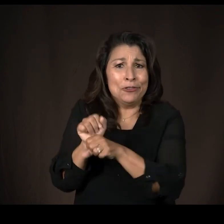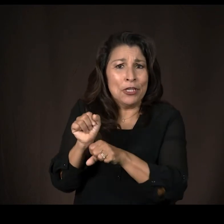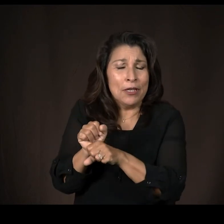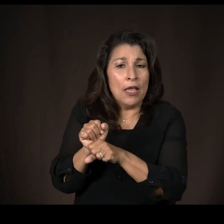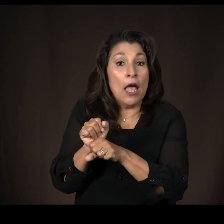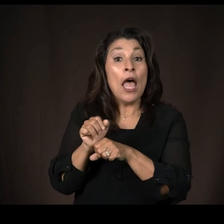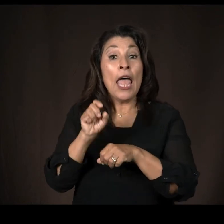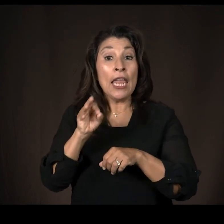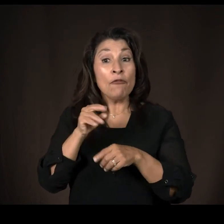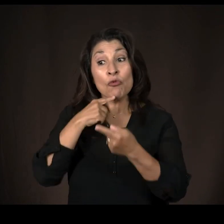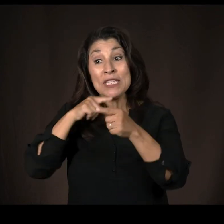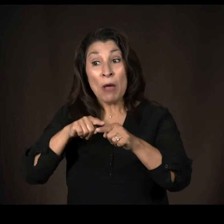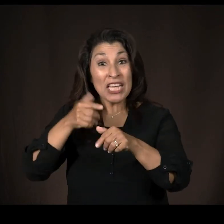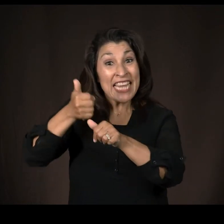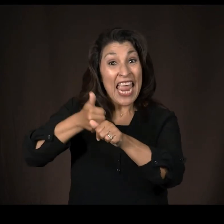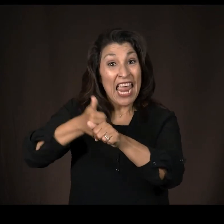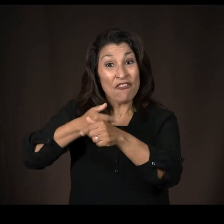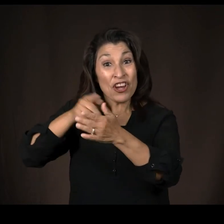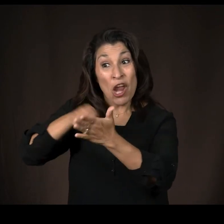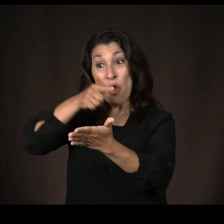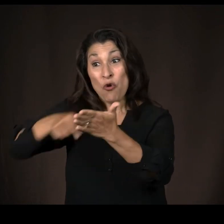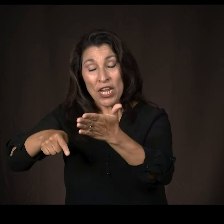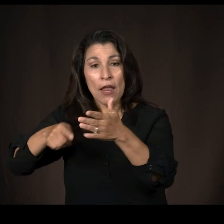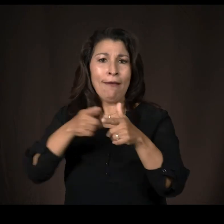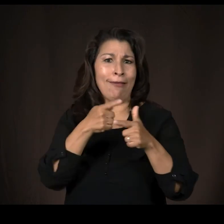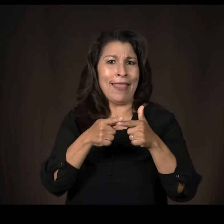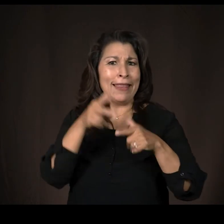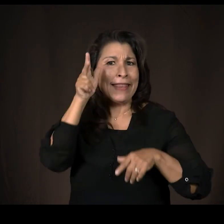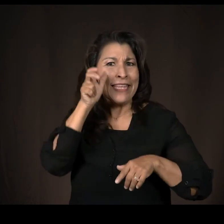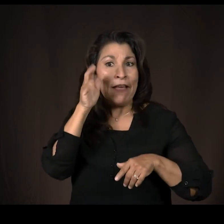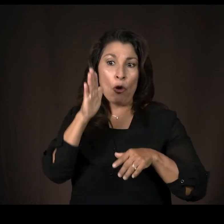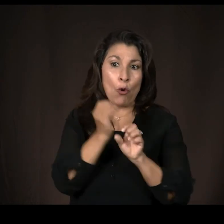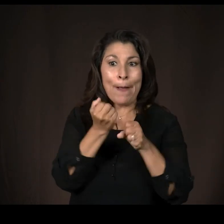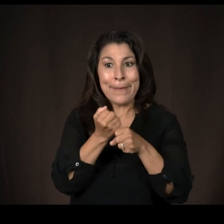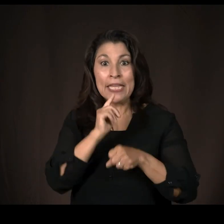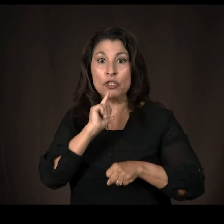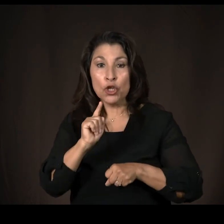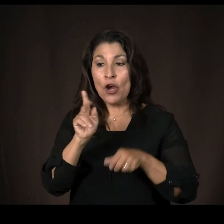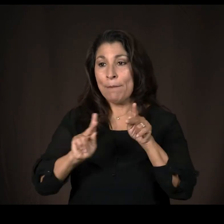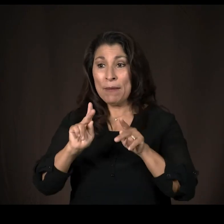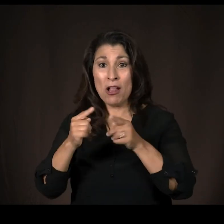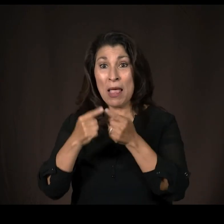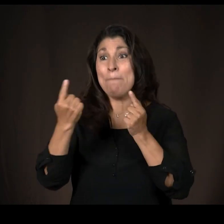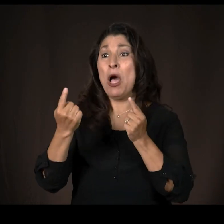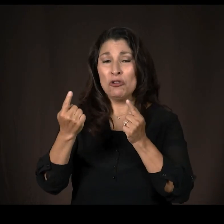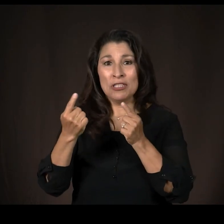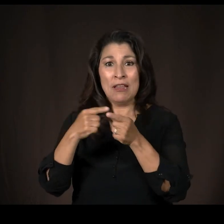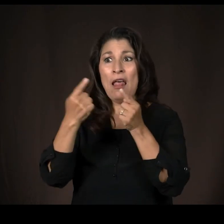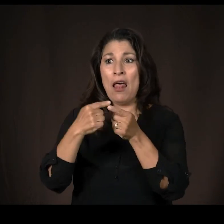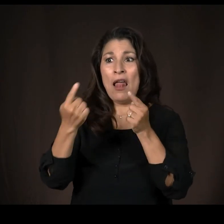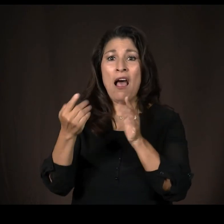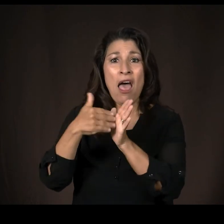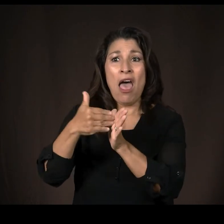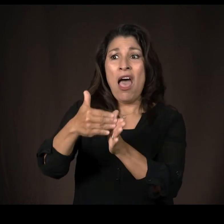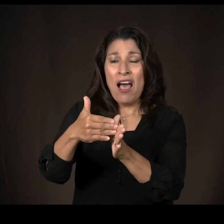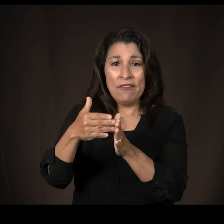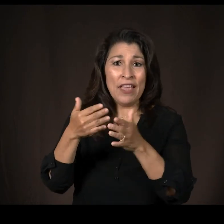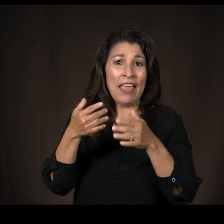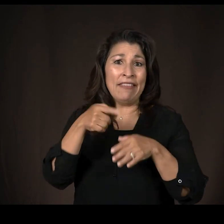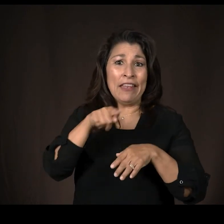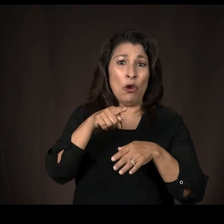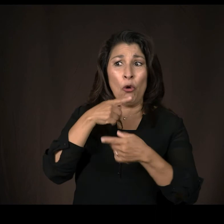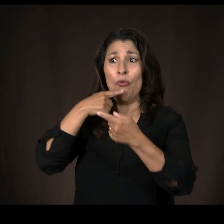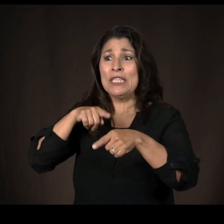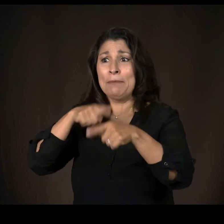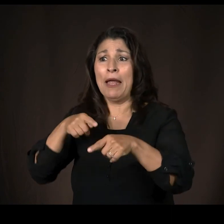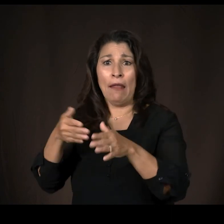If you respond to every critic, the devil will make sure you're constantly criticized. And you never get anything else done